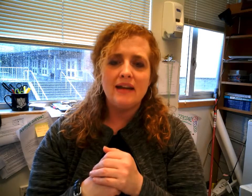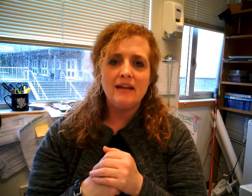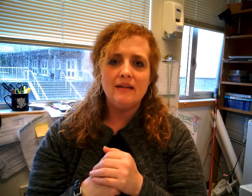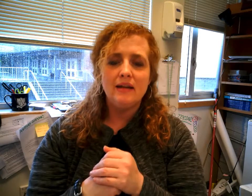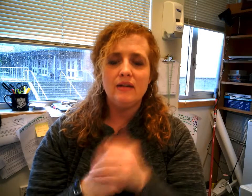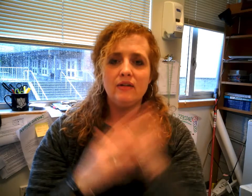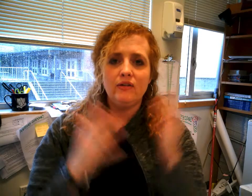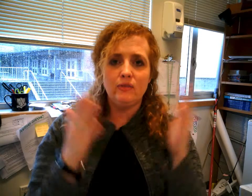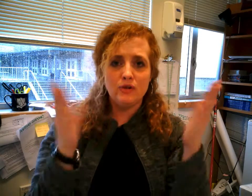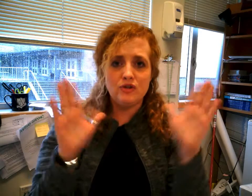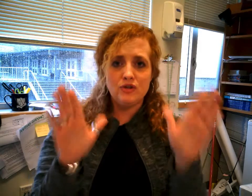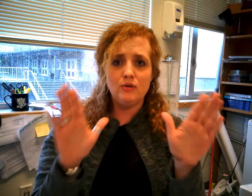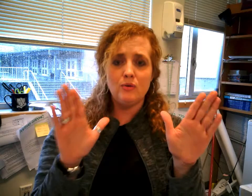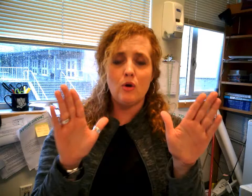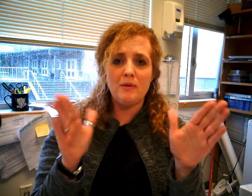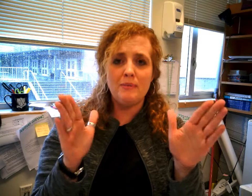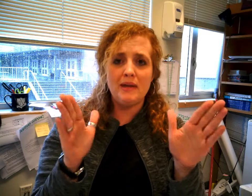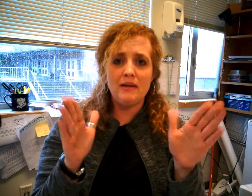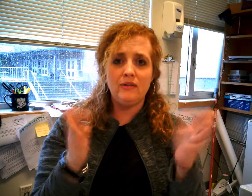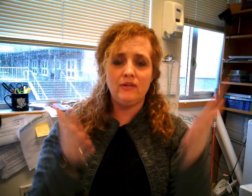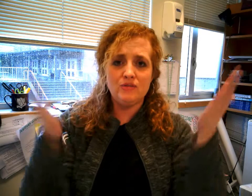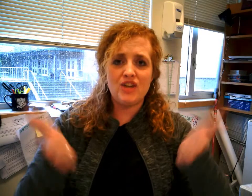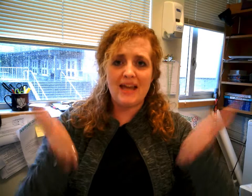Chatting is with 2 open B's. Chatting,